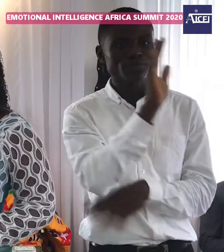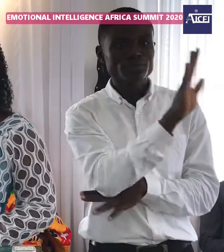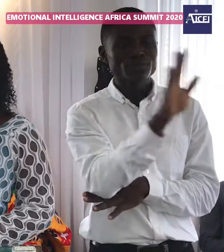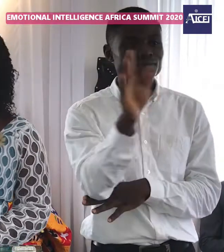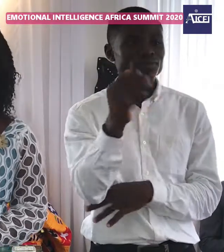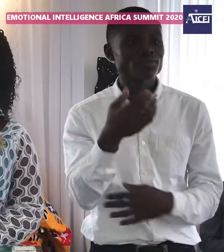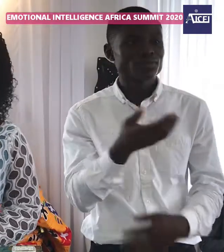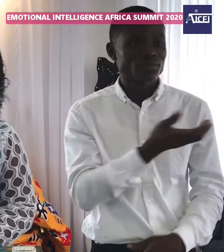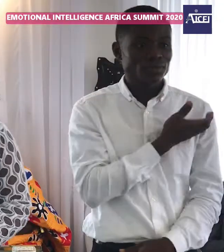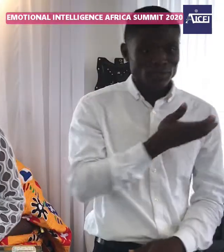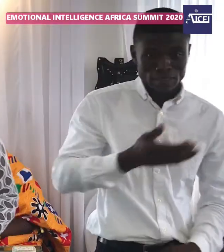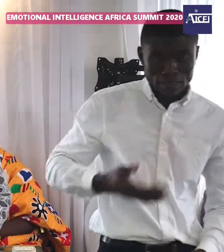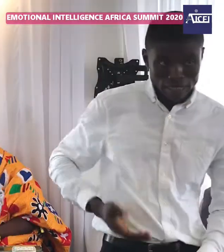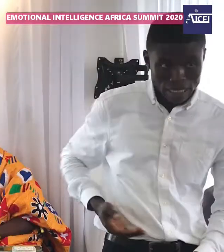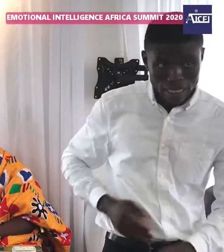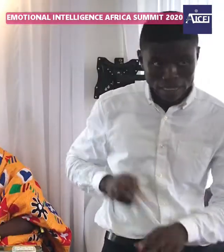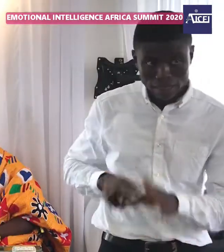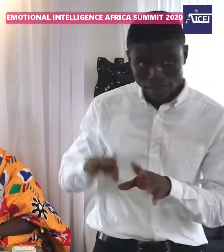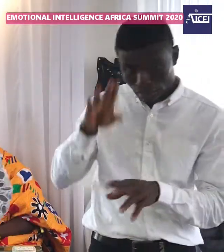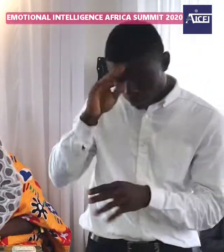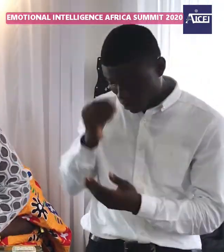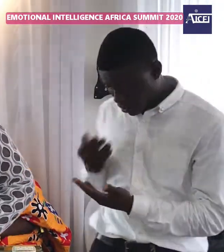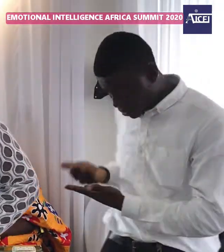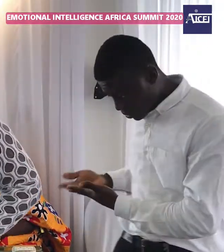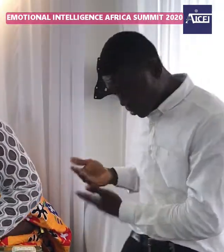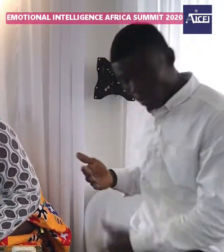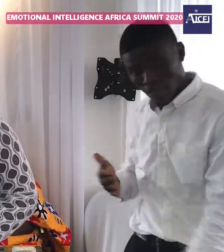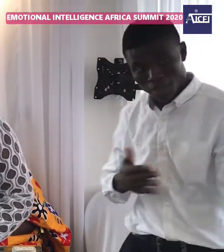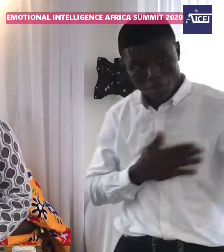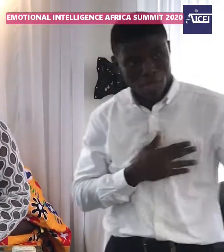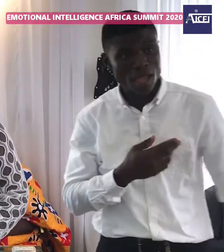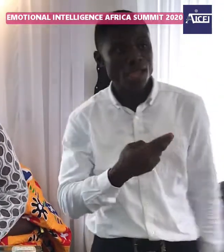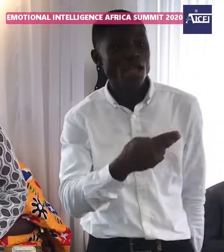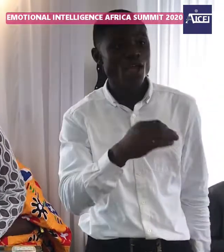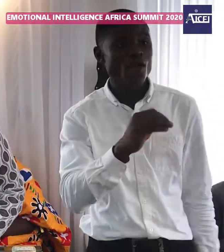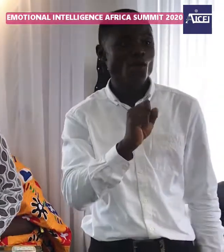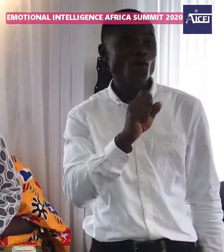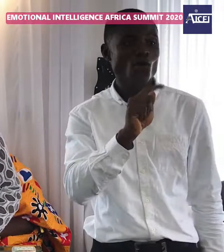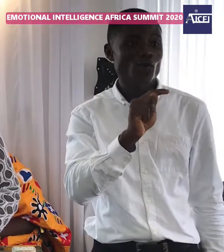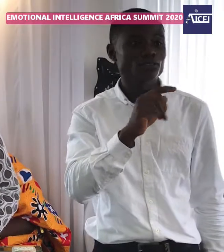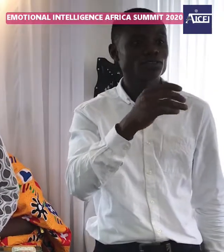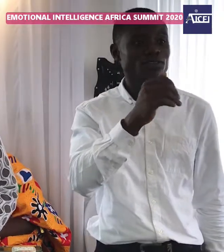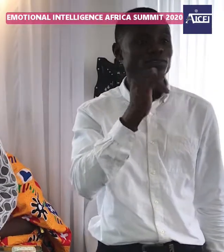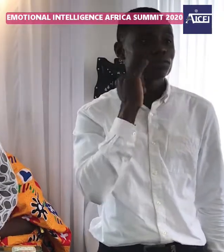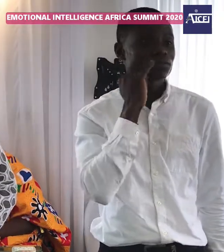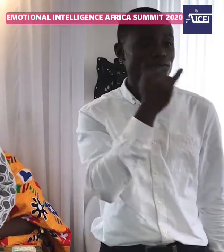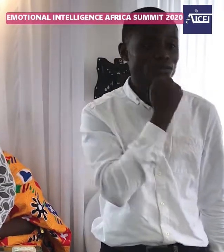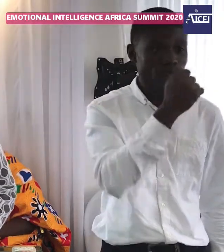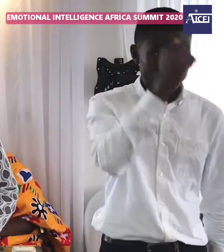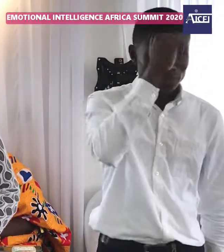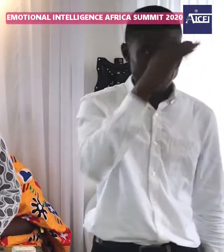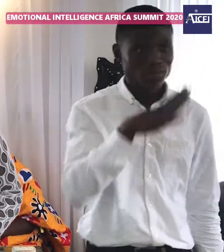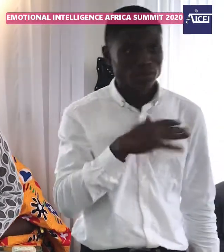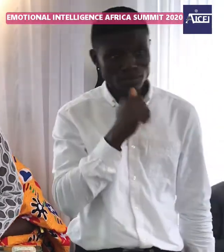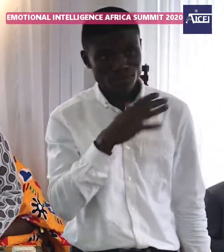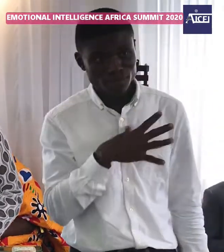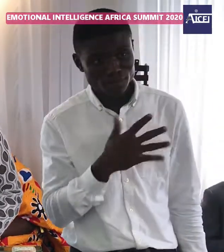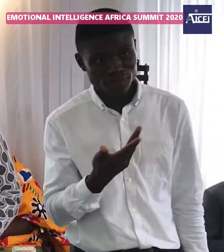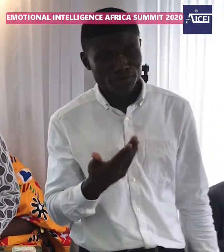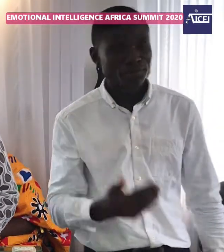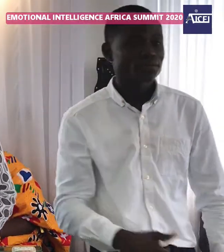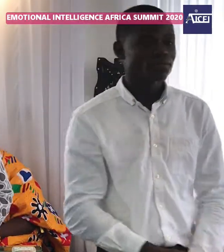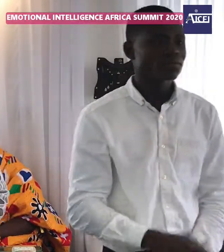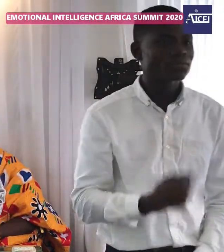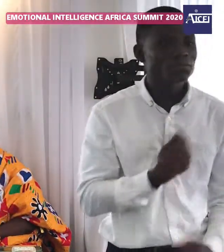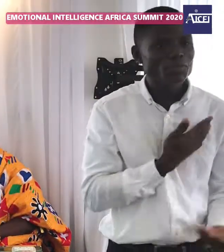Nana Chair, my host, Mr. Addison, ladies and gentlemen,